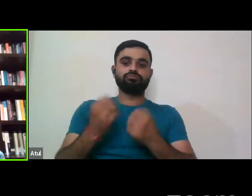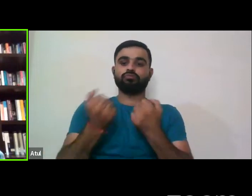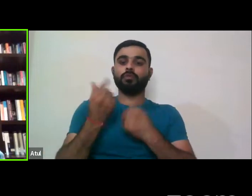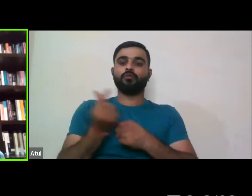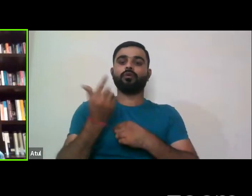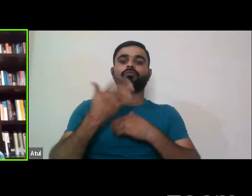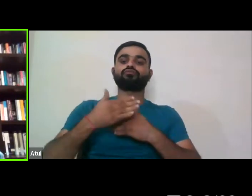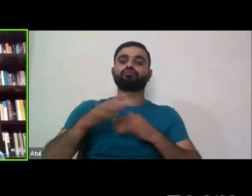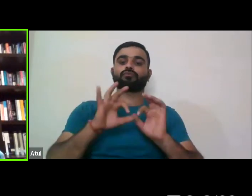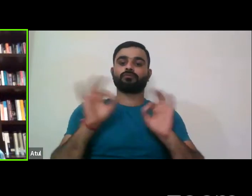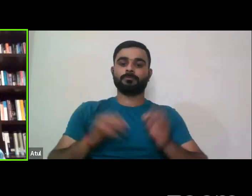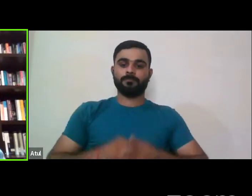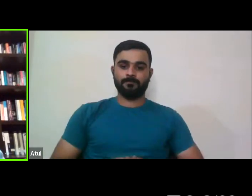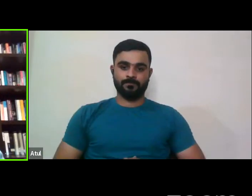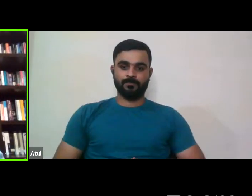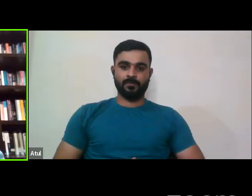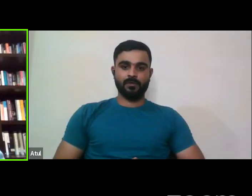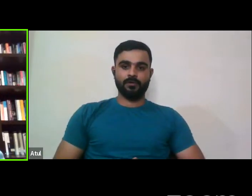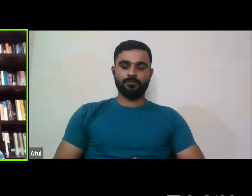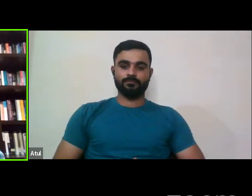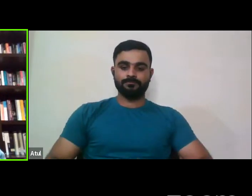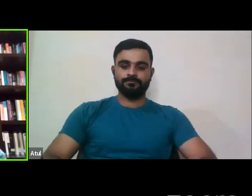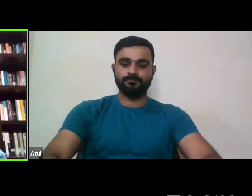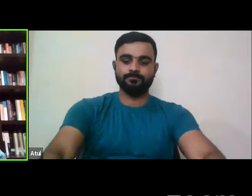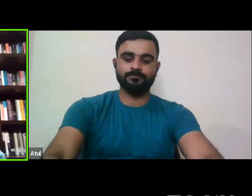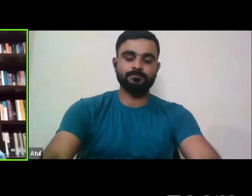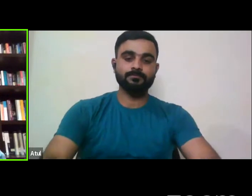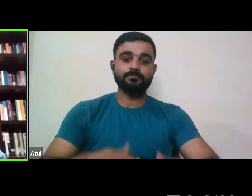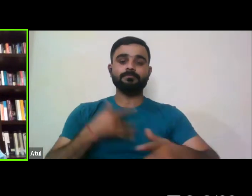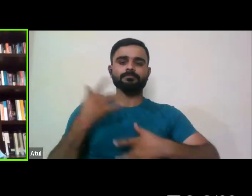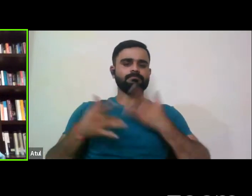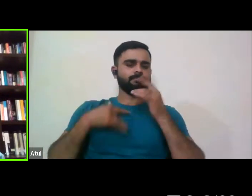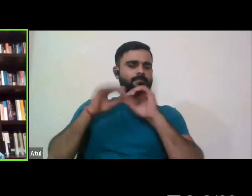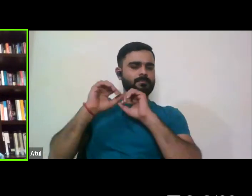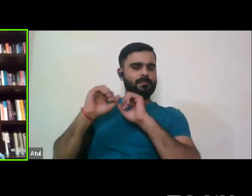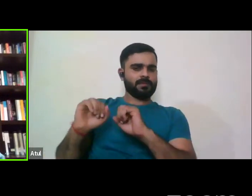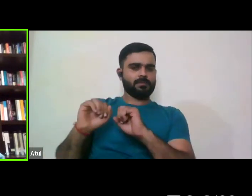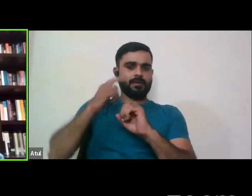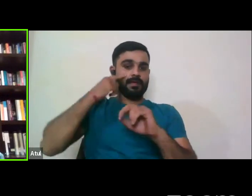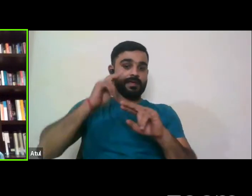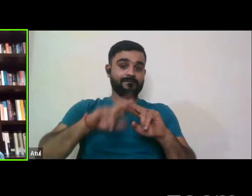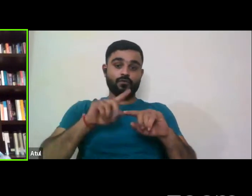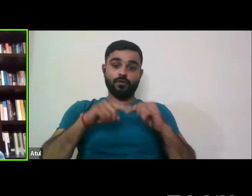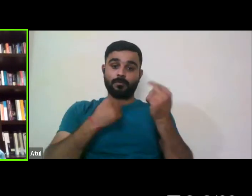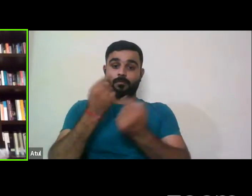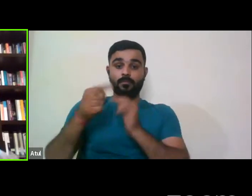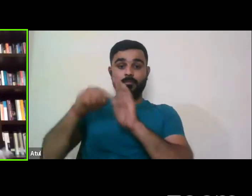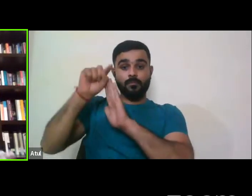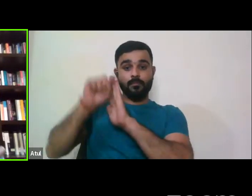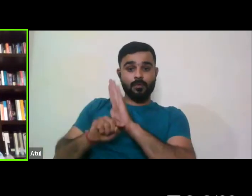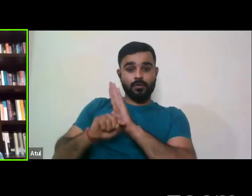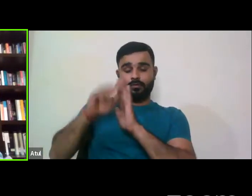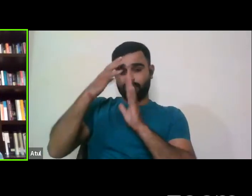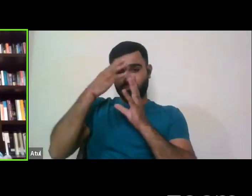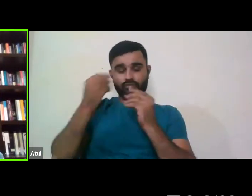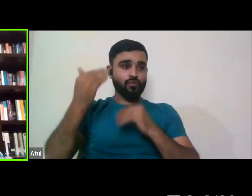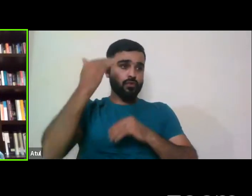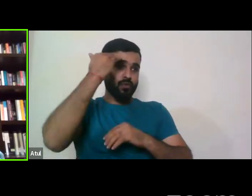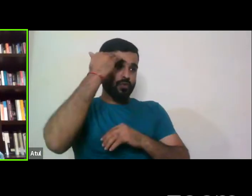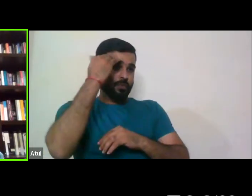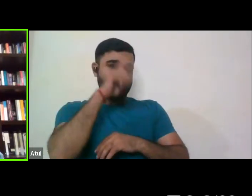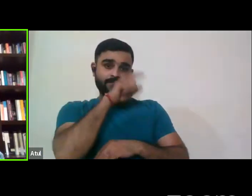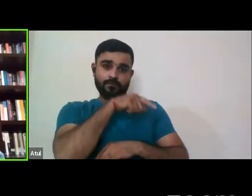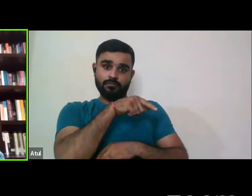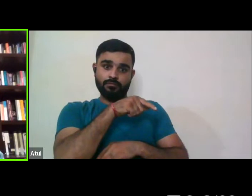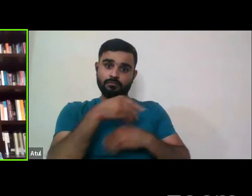go. It's interesting, therefore, that even the policy solution, I mean, I think everyone recognizes that something